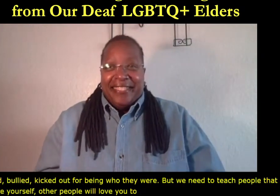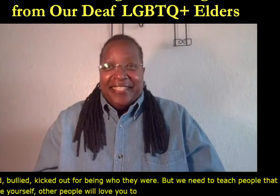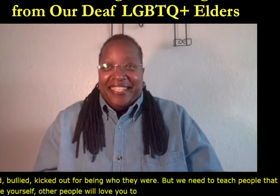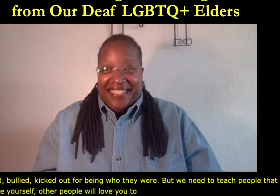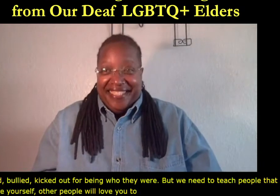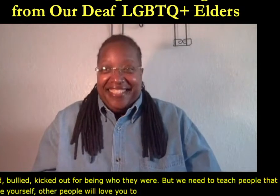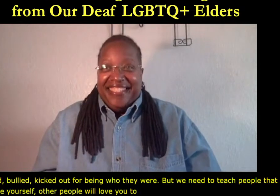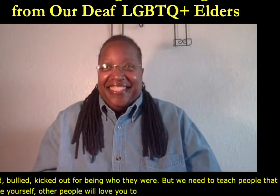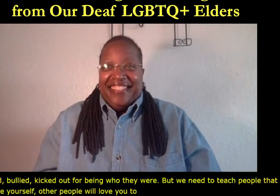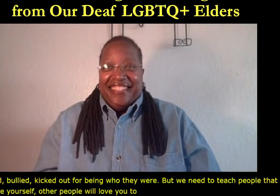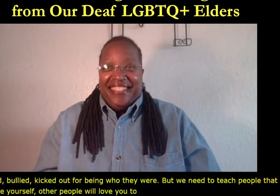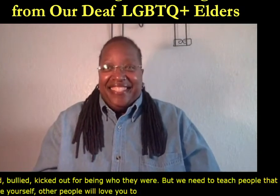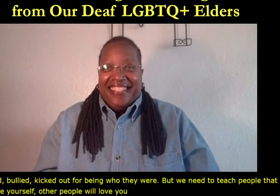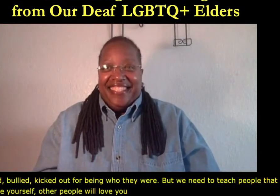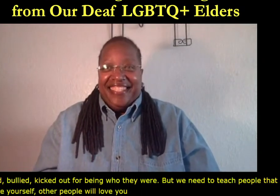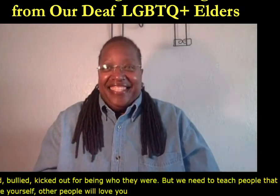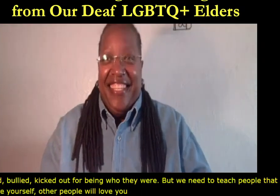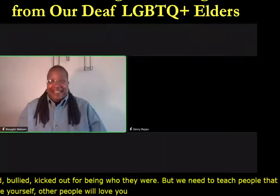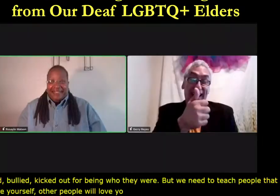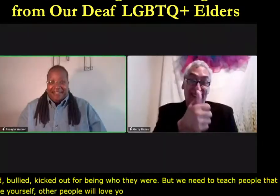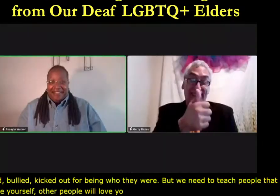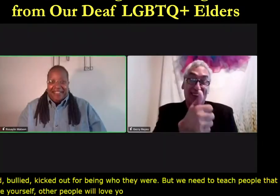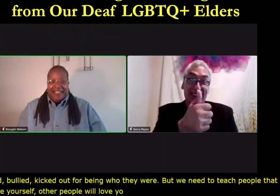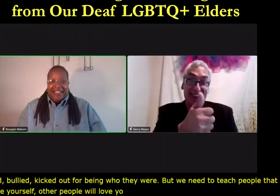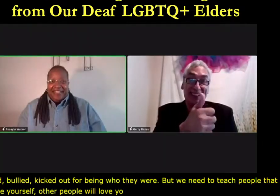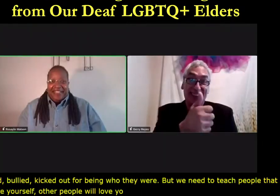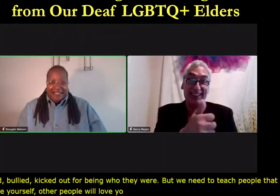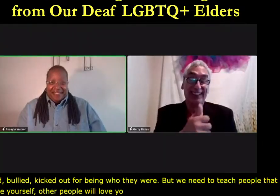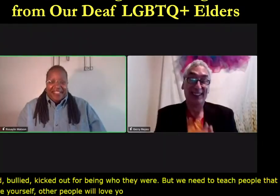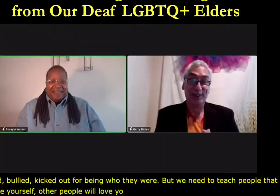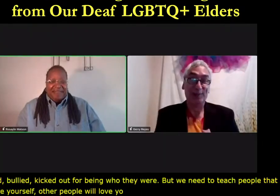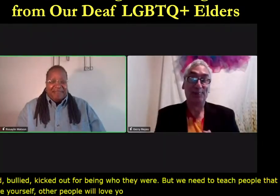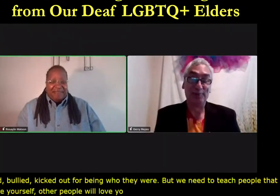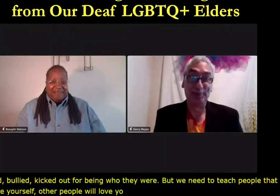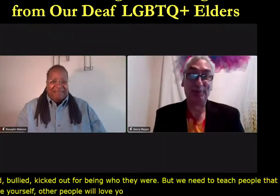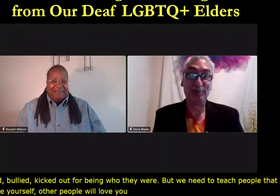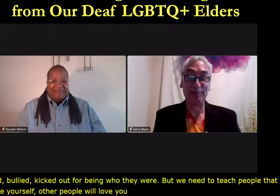that's a very good point i think you're right we do need to love ourselves